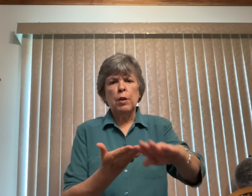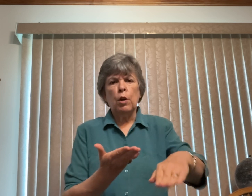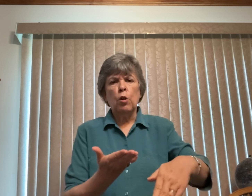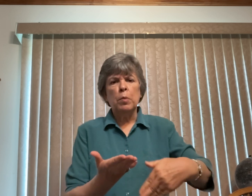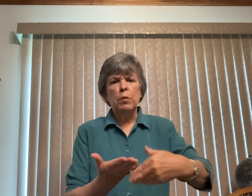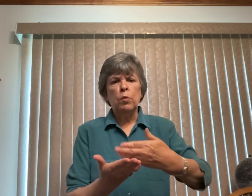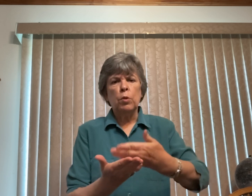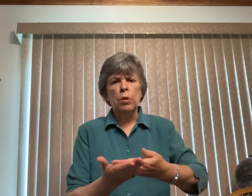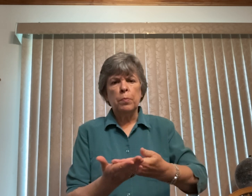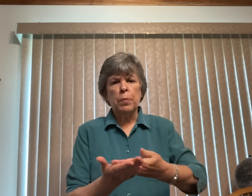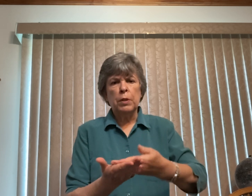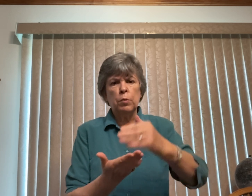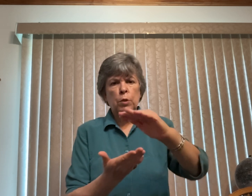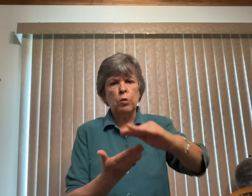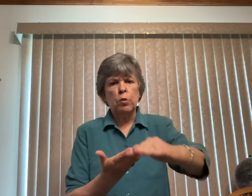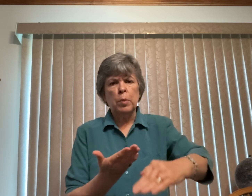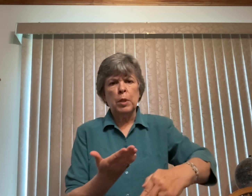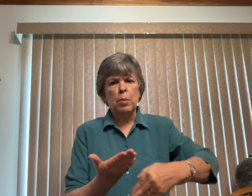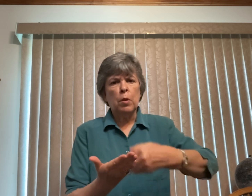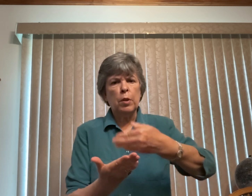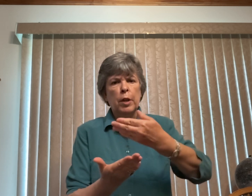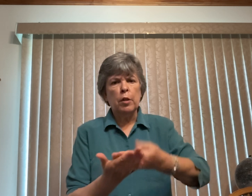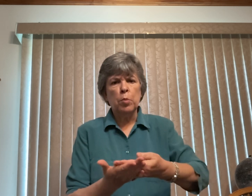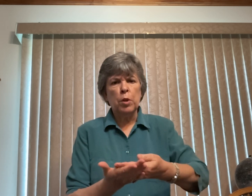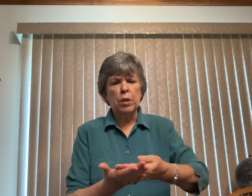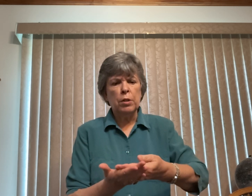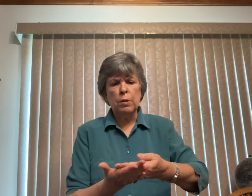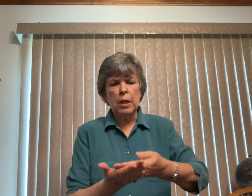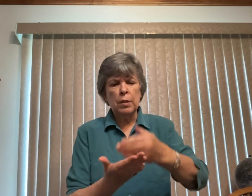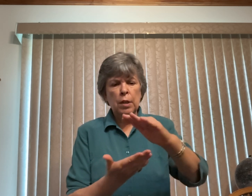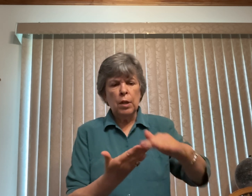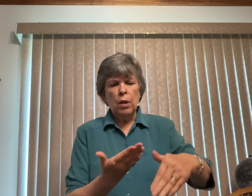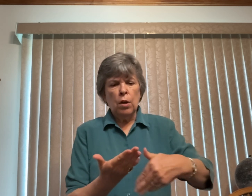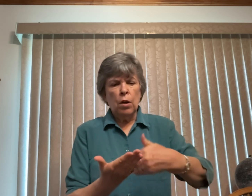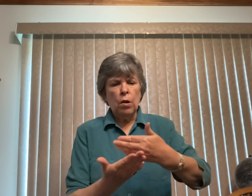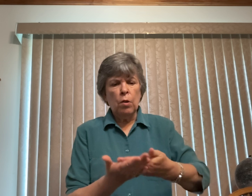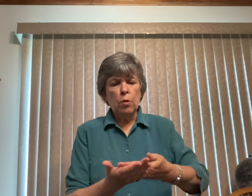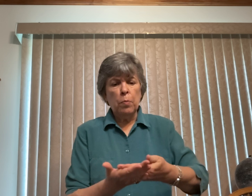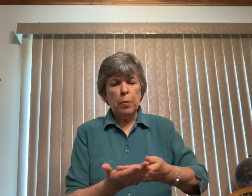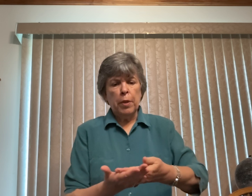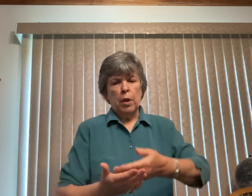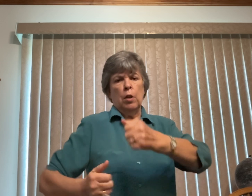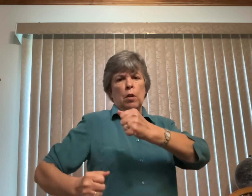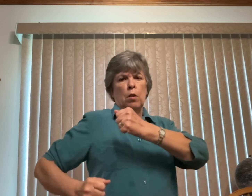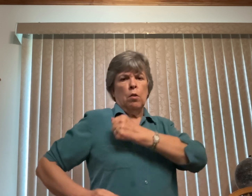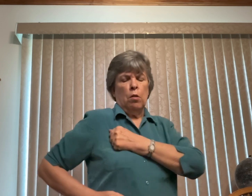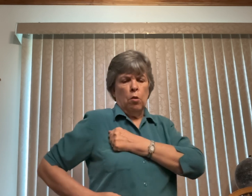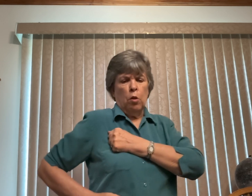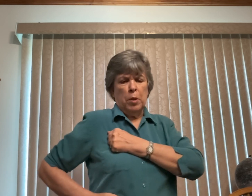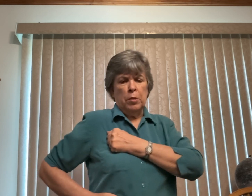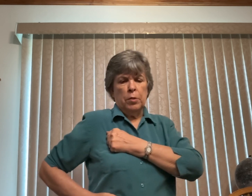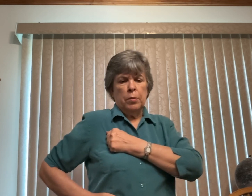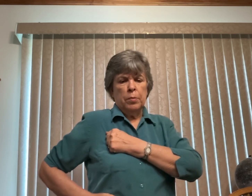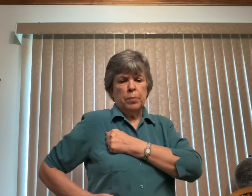all before. That's where you're scooping up all the air and putting it in your hand. All armies.